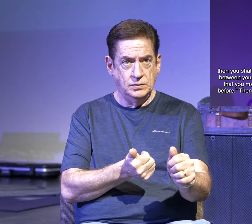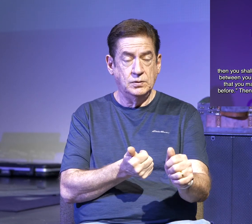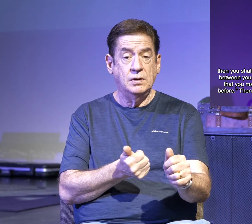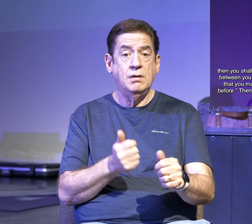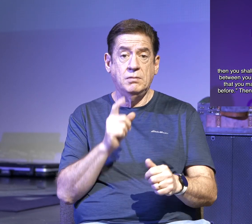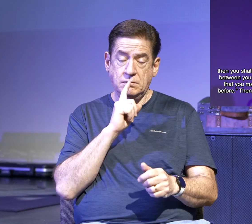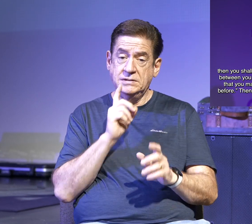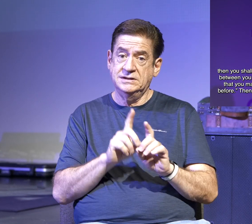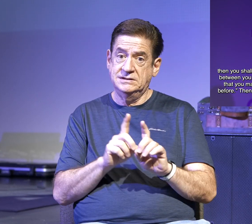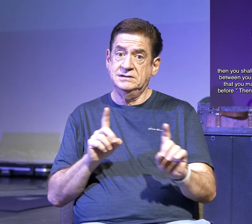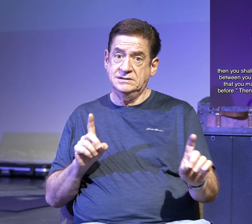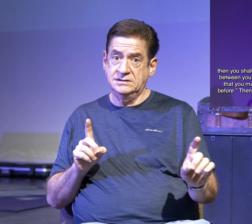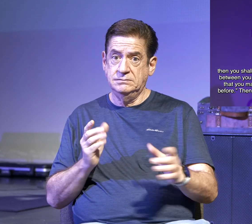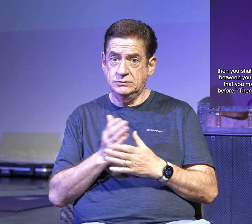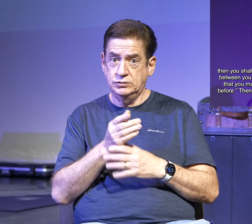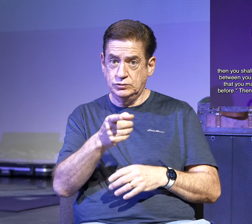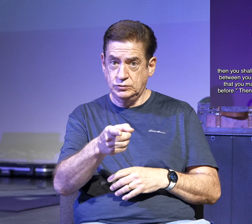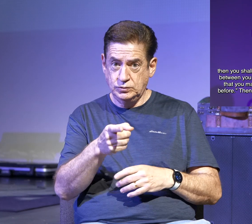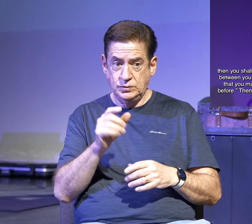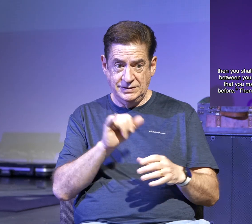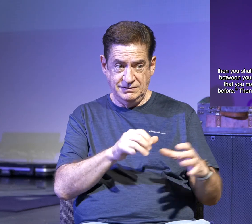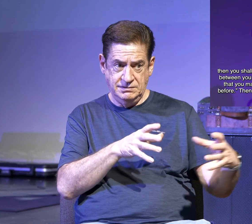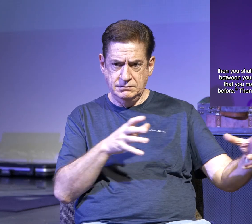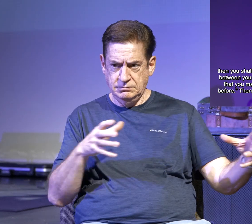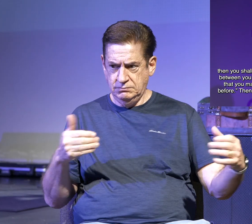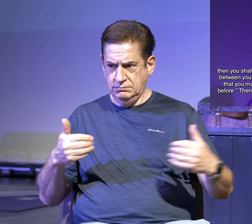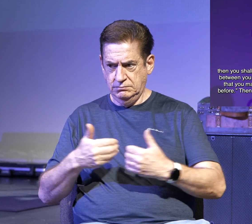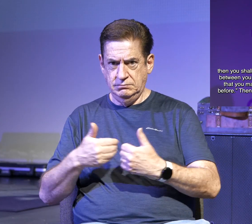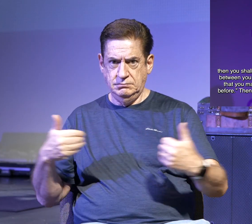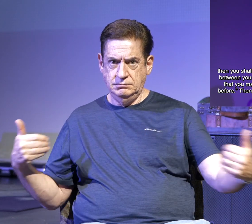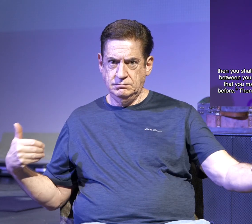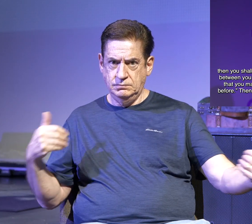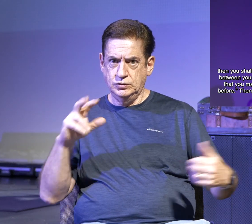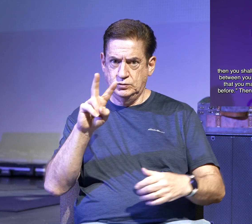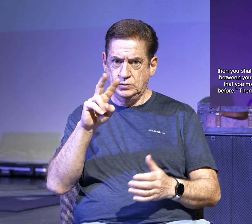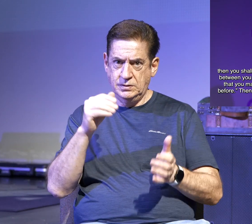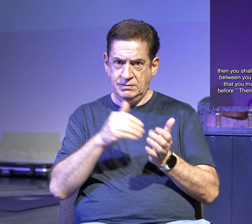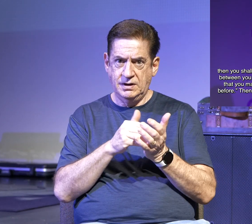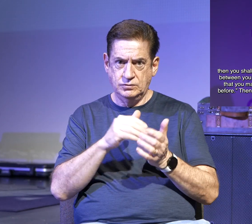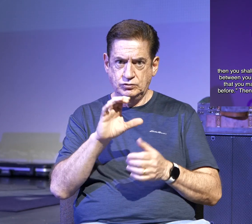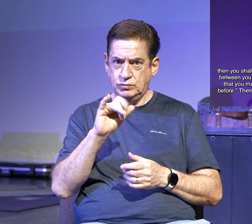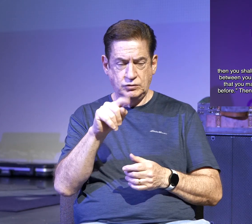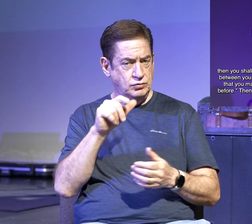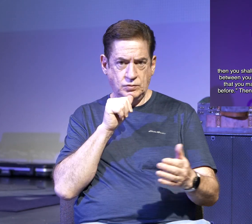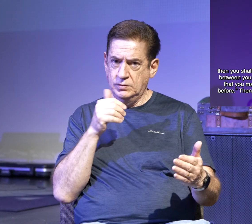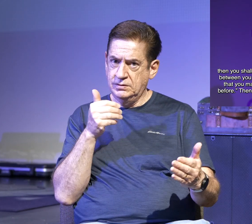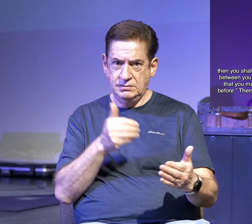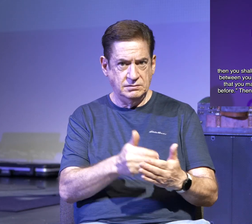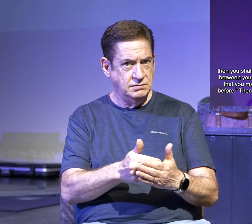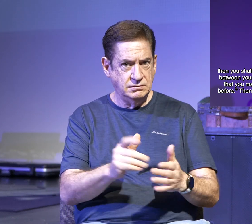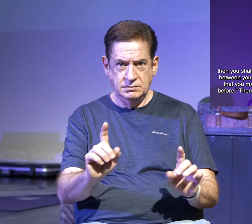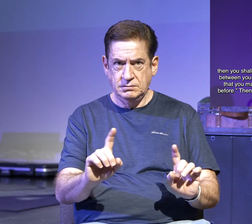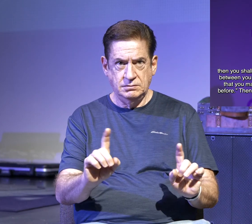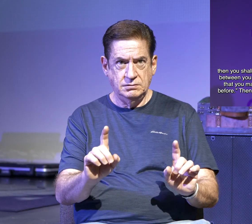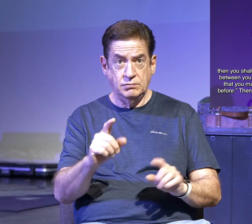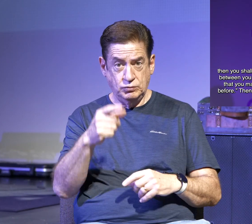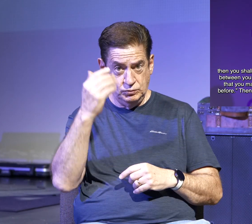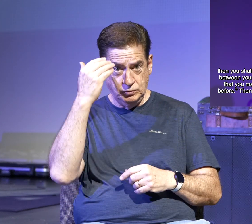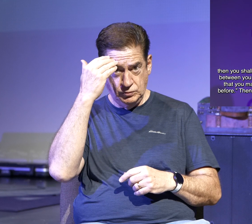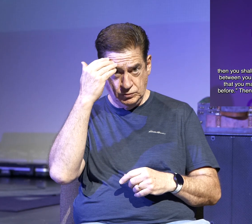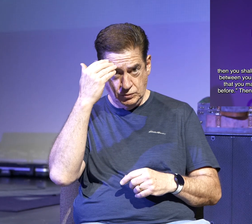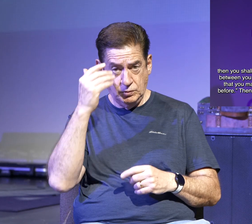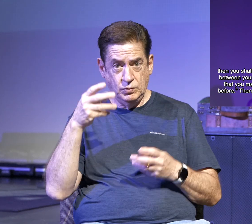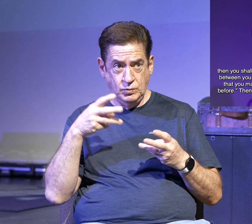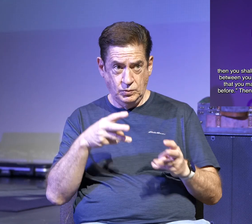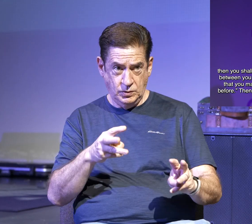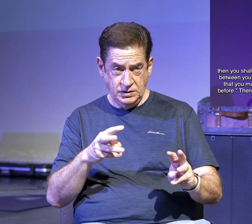be a distance between you and it, about 2,000 cubits in length. Do not come near it, in order that you may know the way you